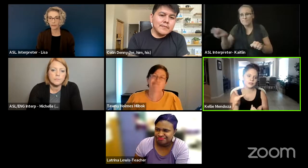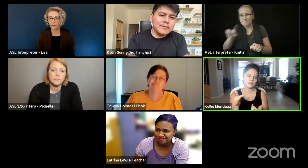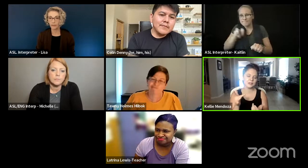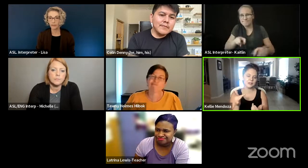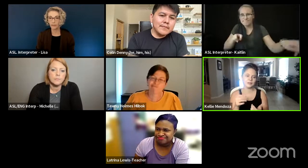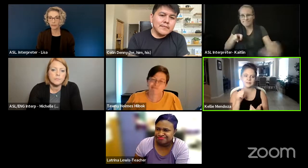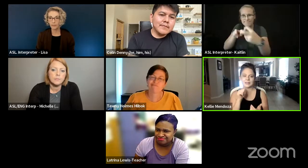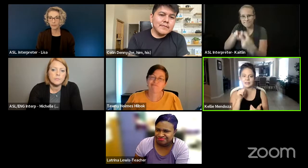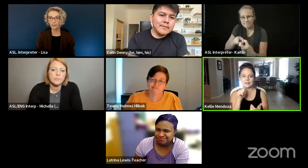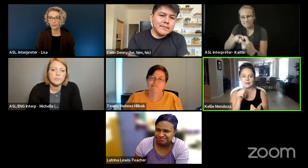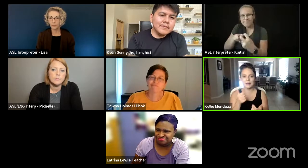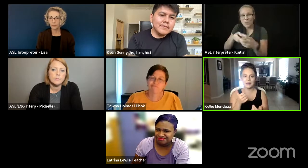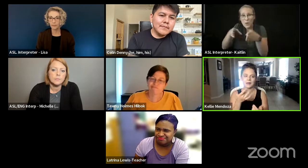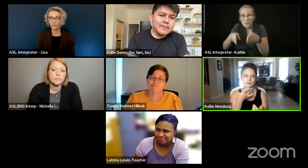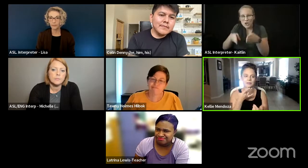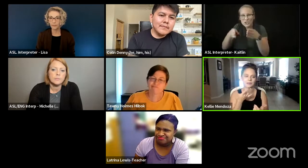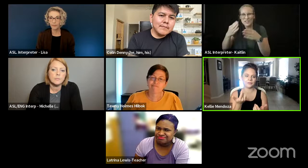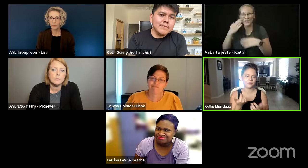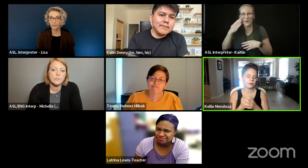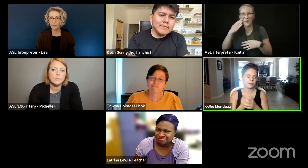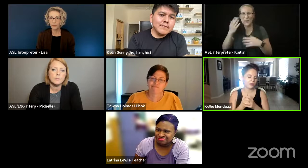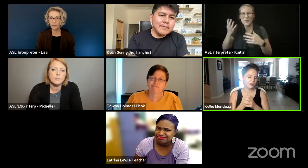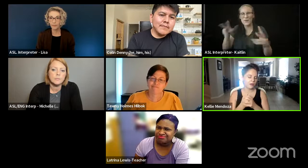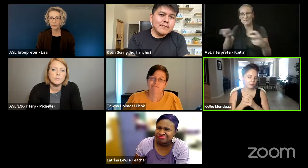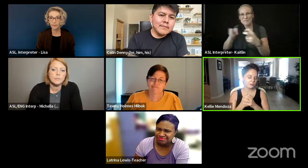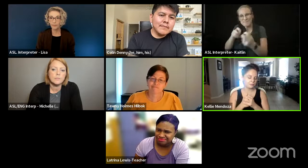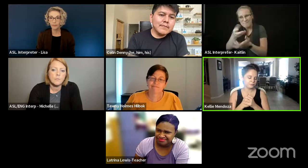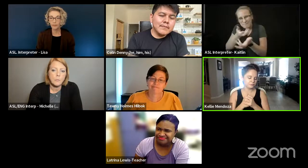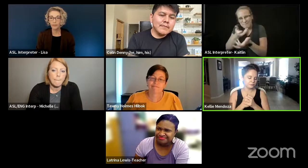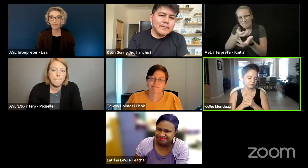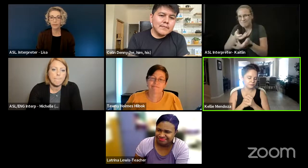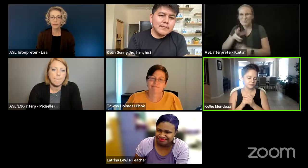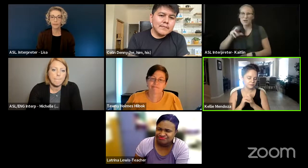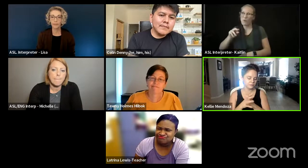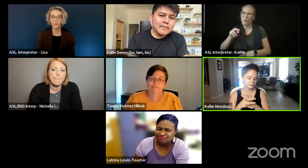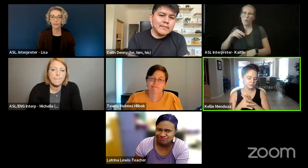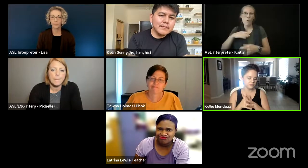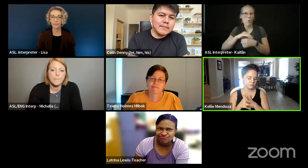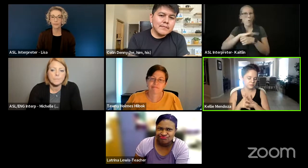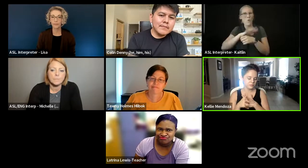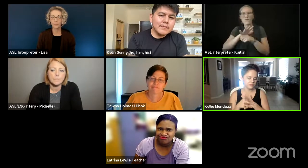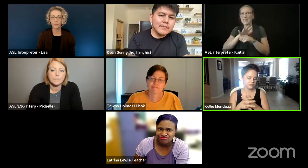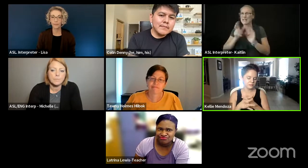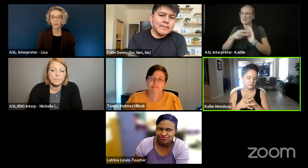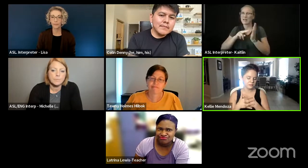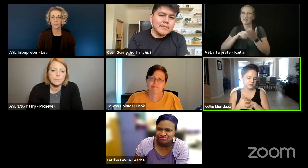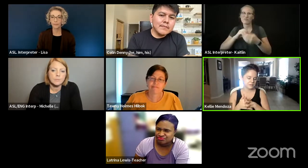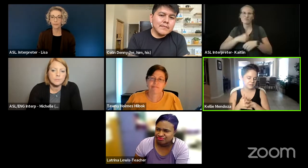unfortunately that was not in our favor.